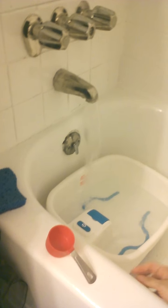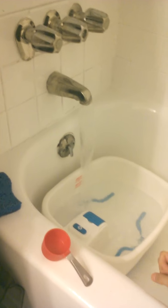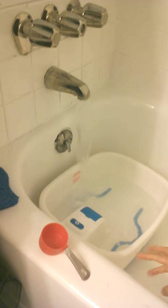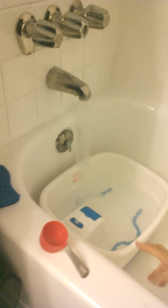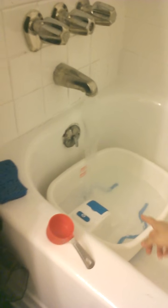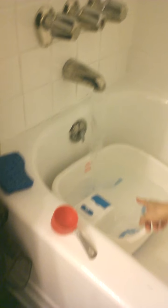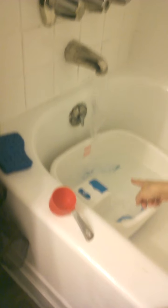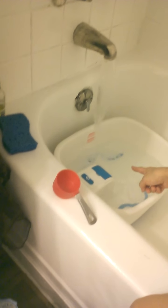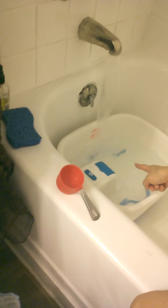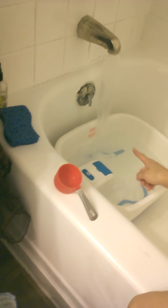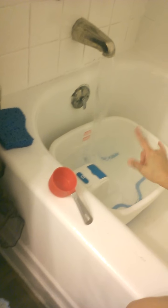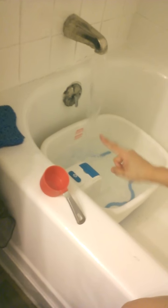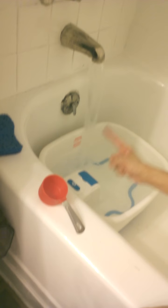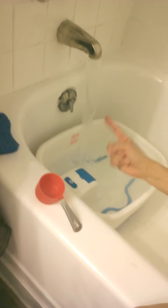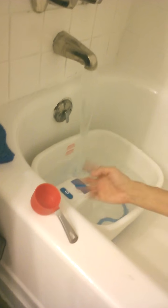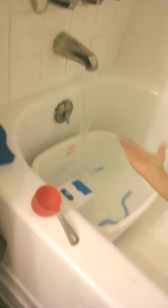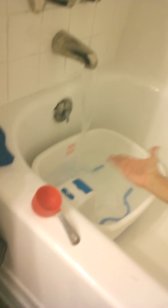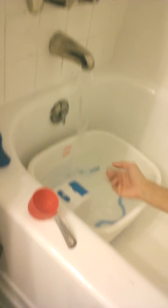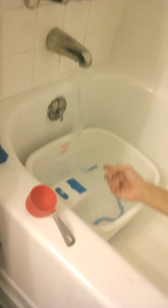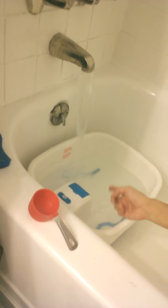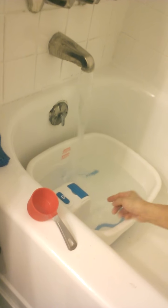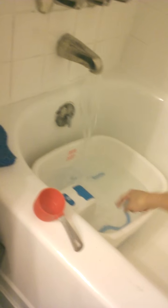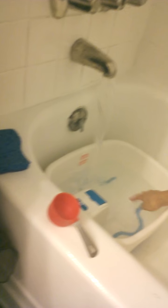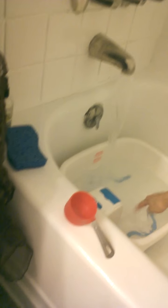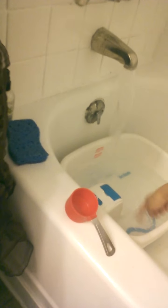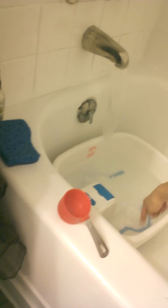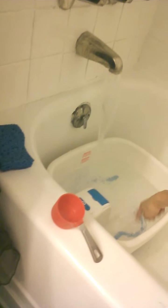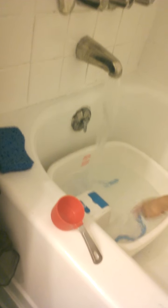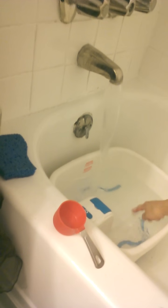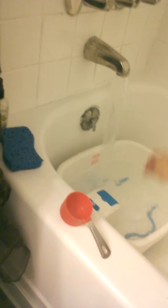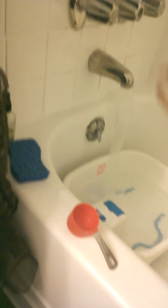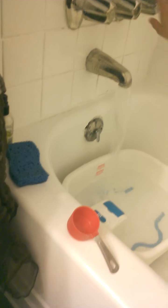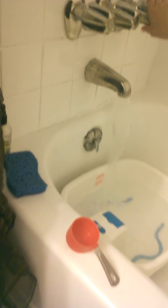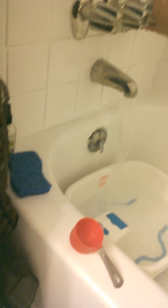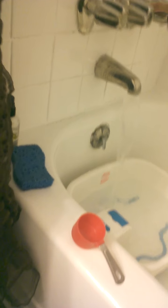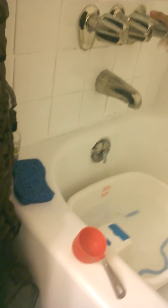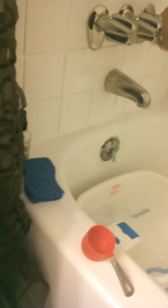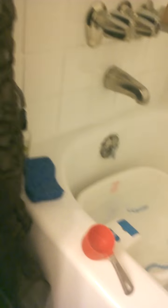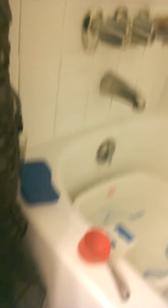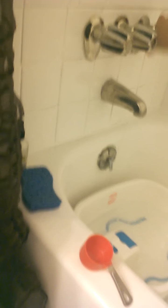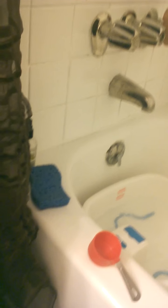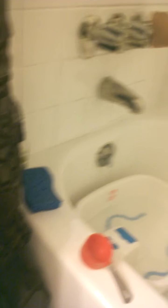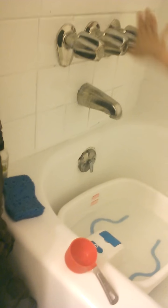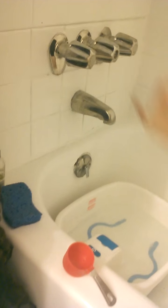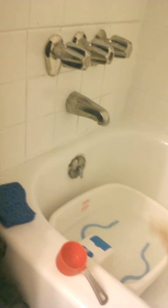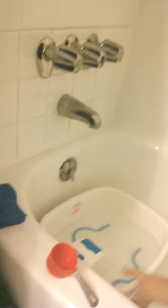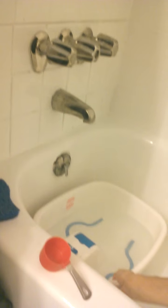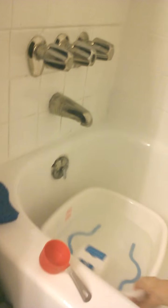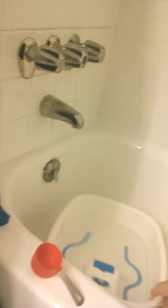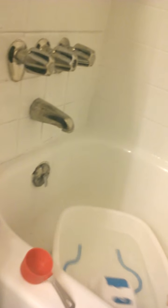Cold water, right here, right here. You see, if you like it, stop.